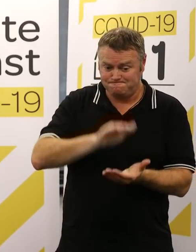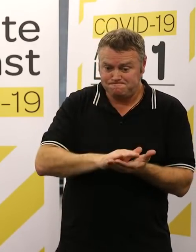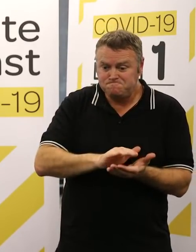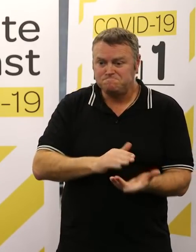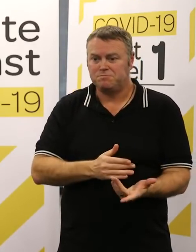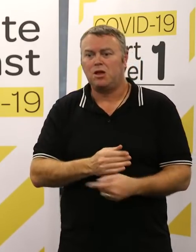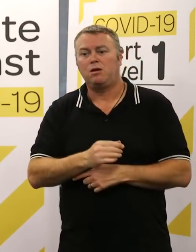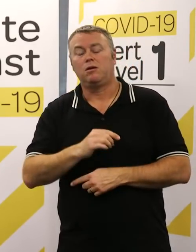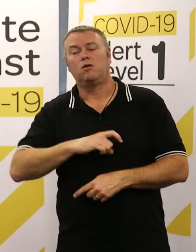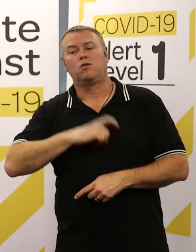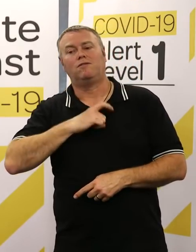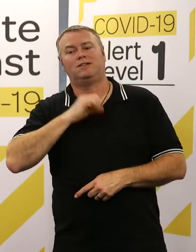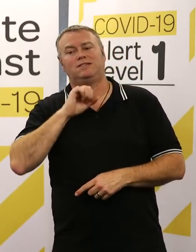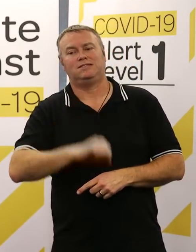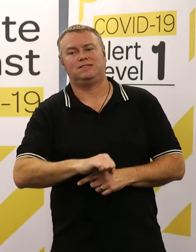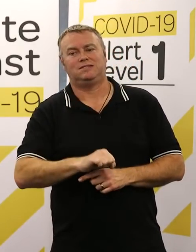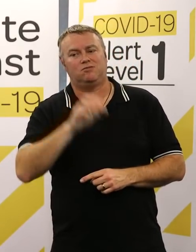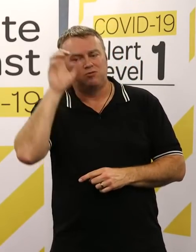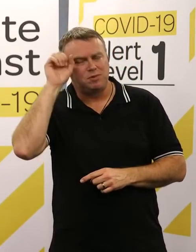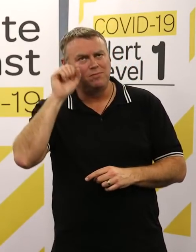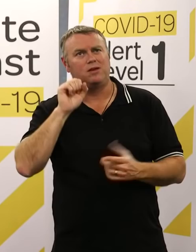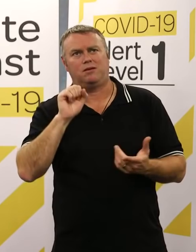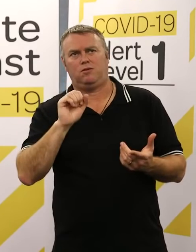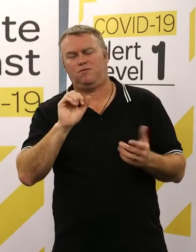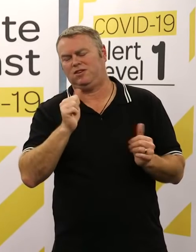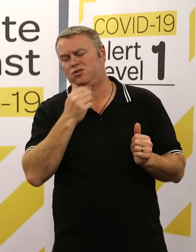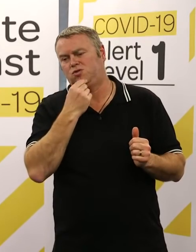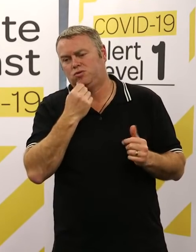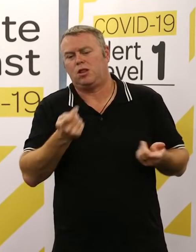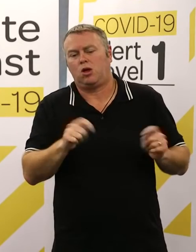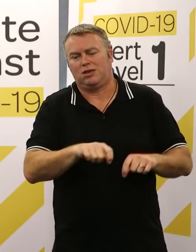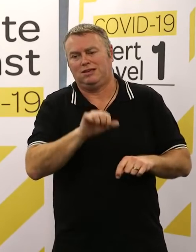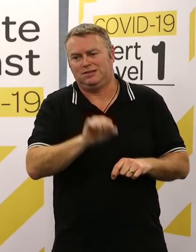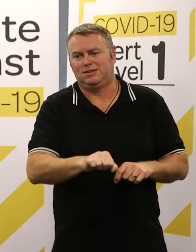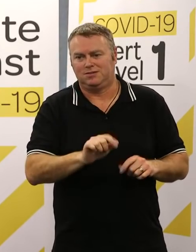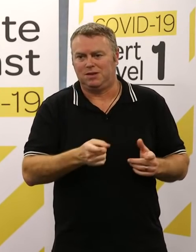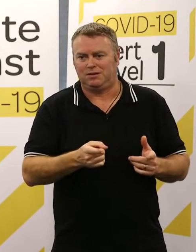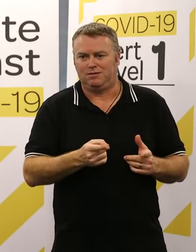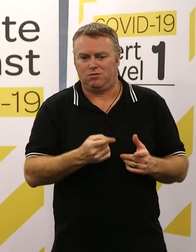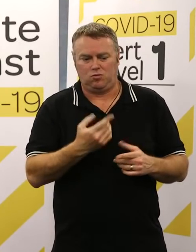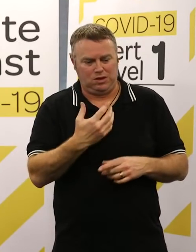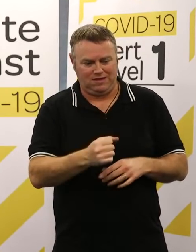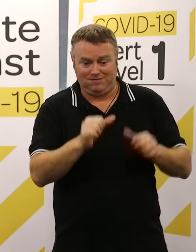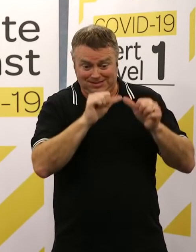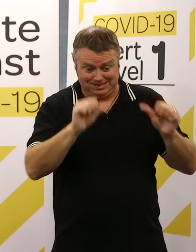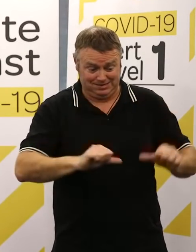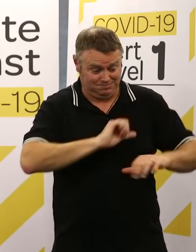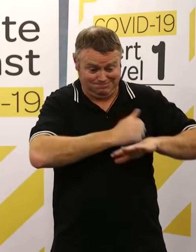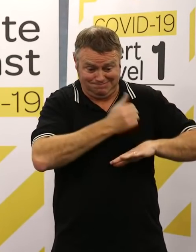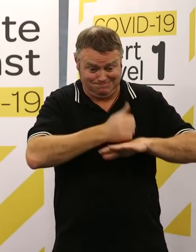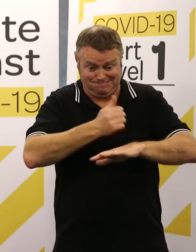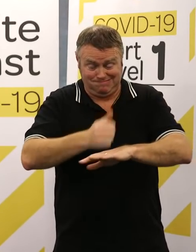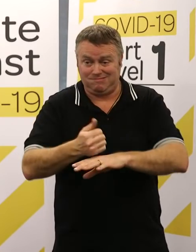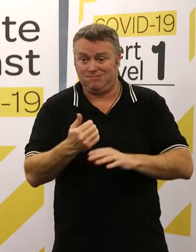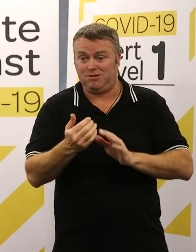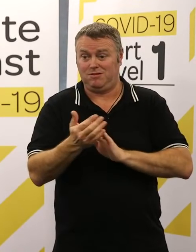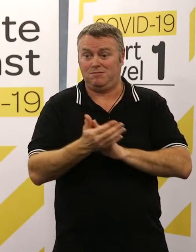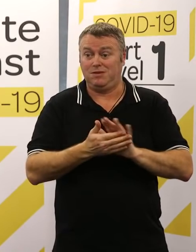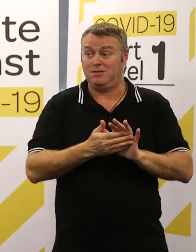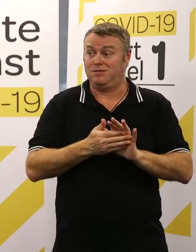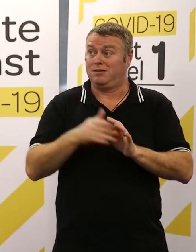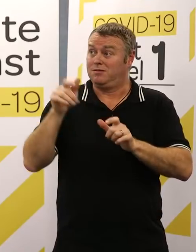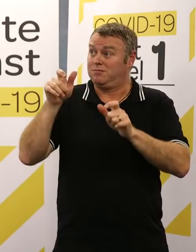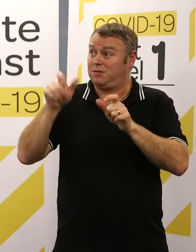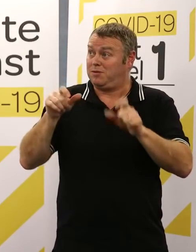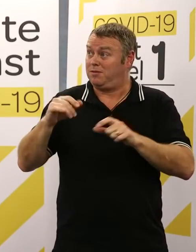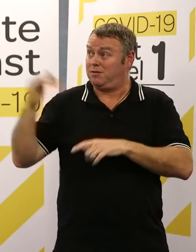But remembering we've now got all the those key elements in place. Should we get cases that do come through the border, that we've